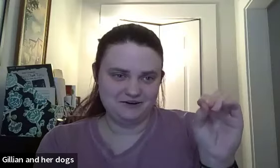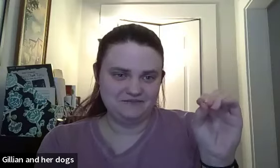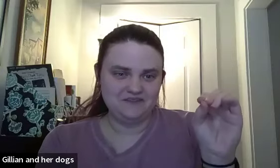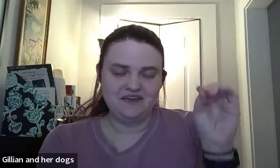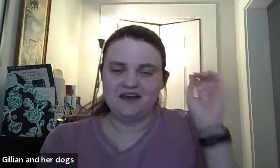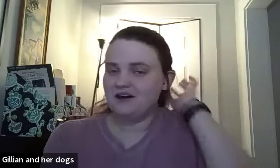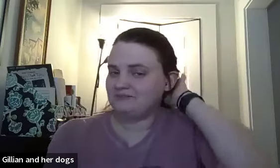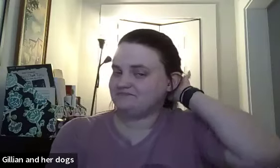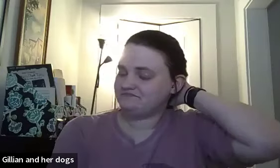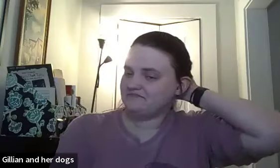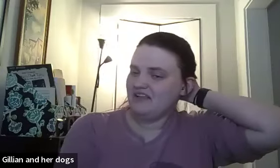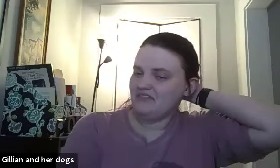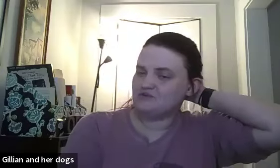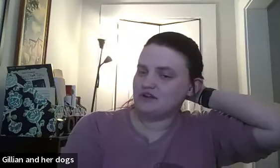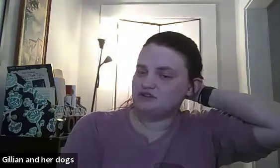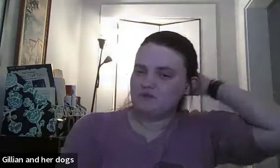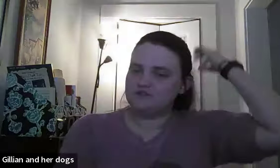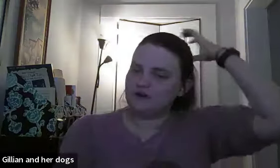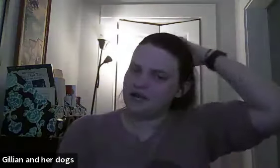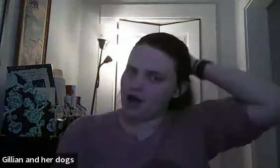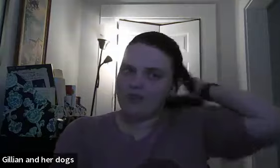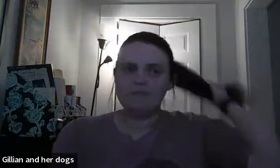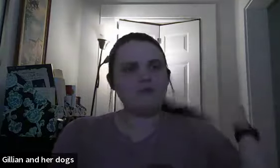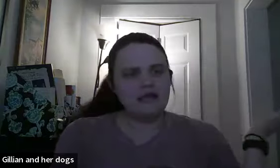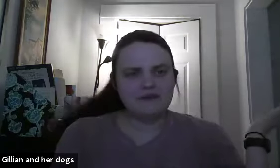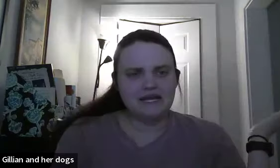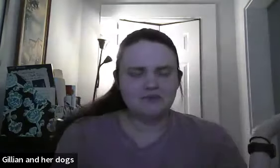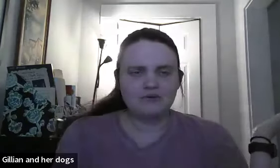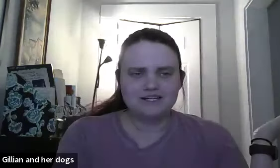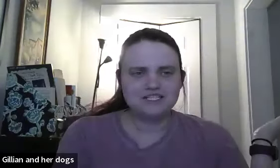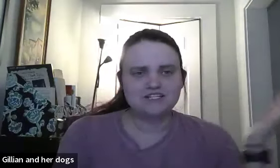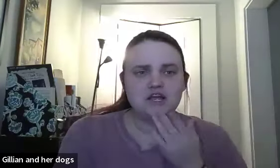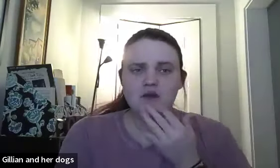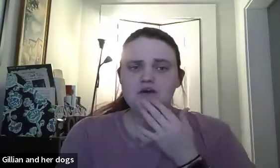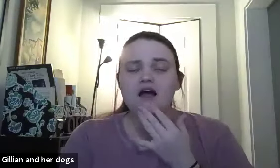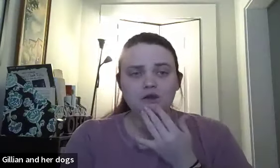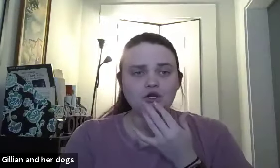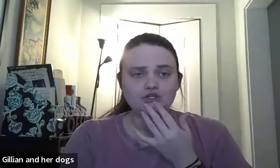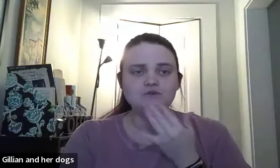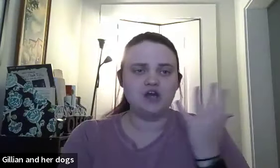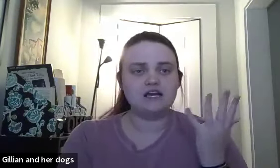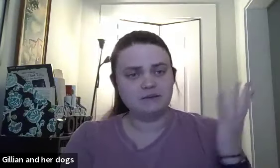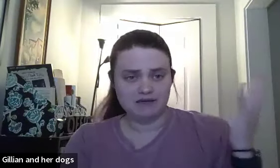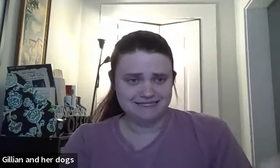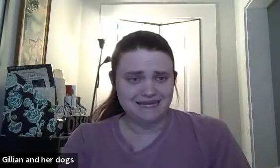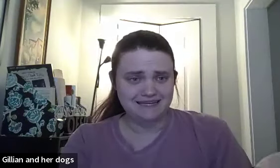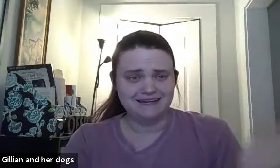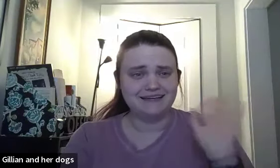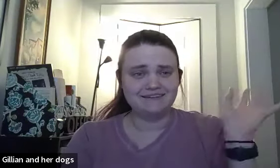Colorado. Um, that's one of those moments where I go, but wait a minute, but we're actually not talking about colors. We're talking about a state. And I get a